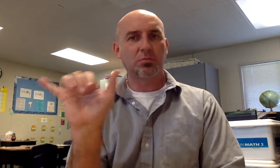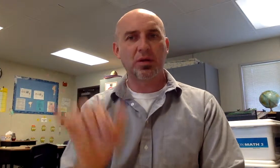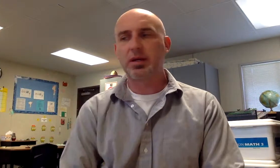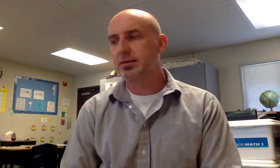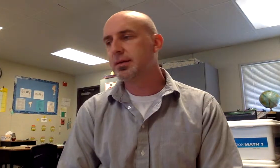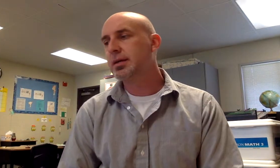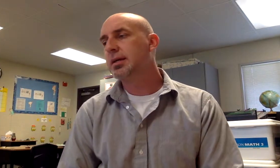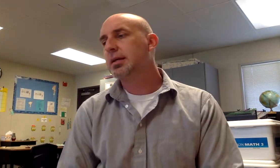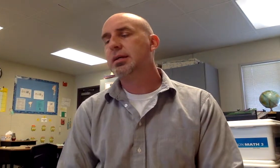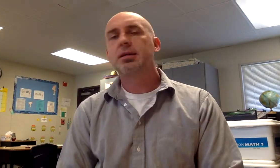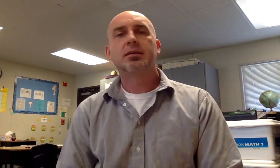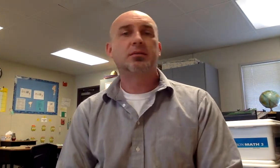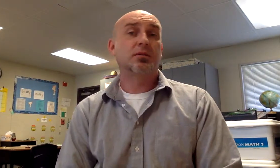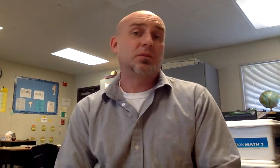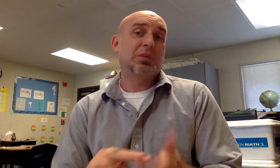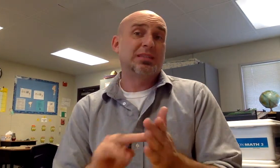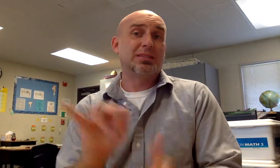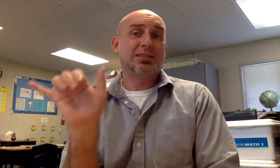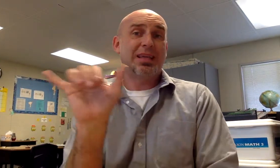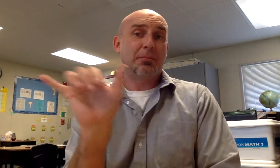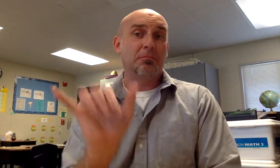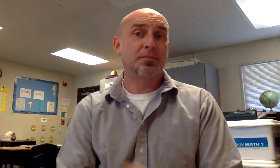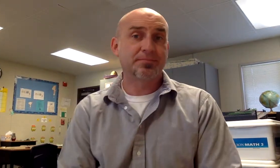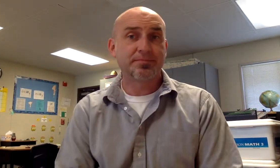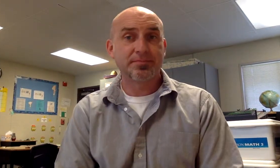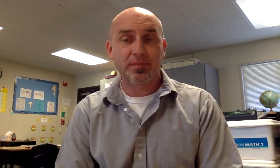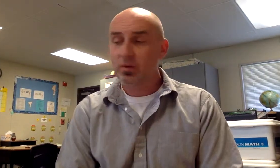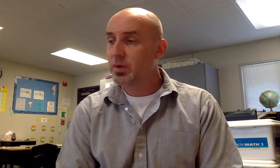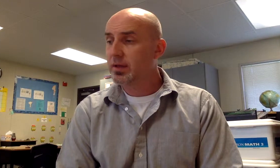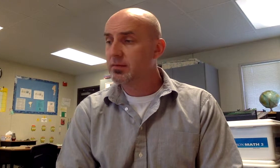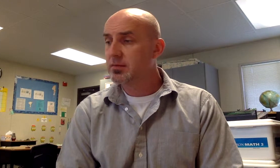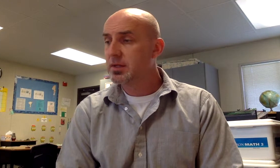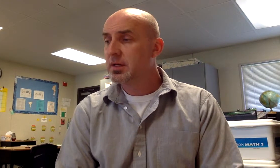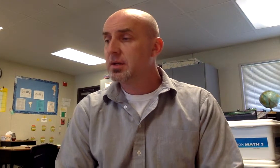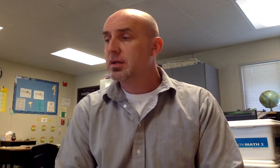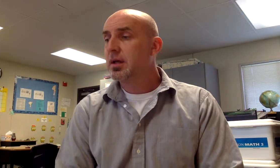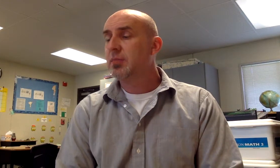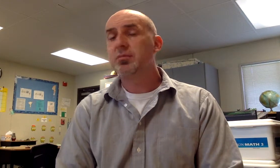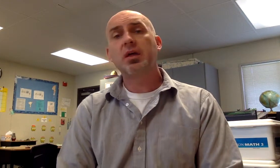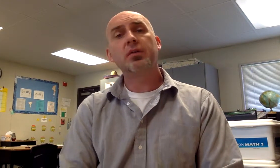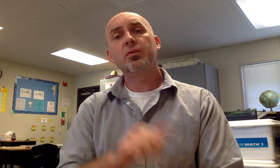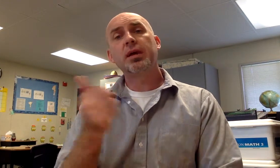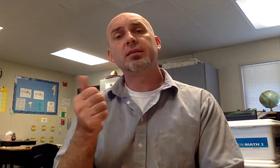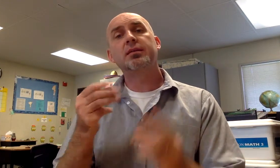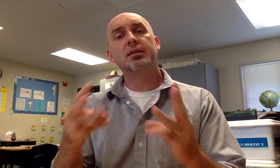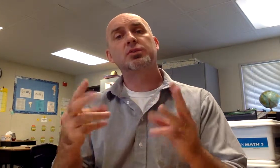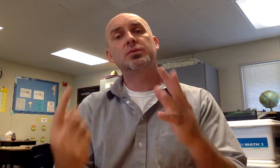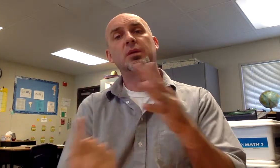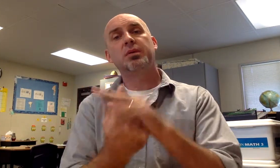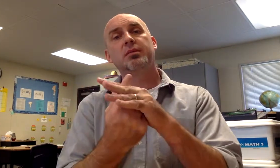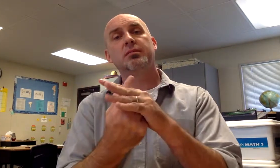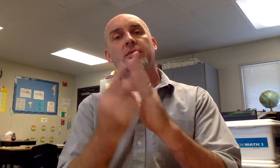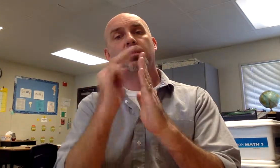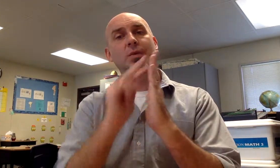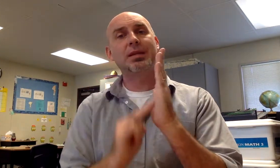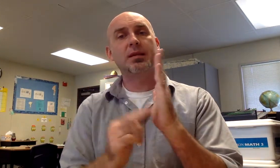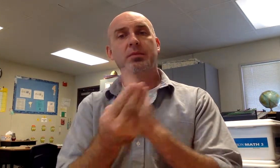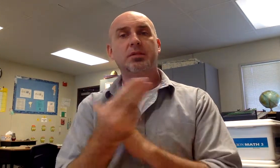comparing. It also means same. Okay. The other way that it shows up in reading